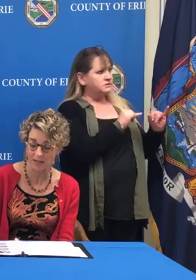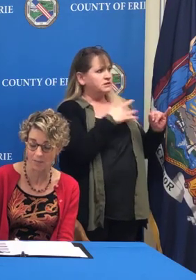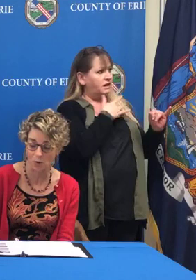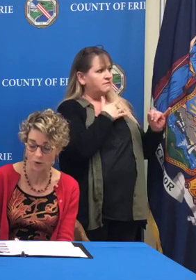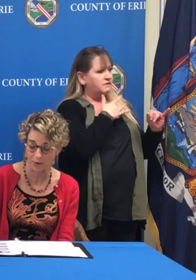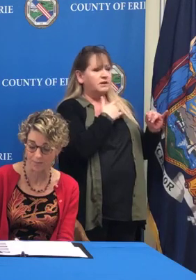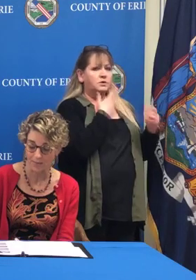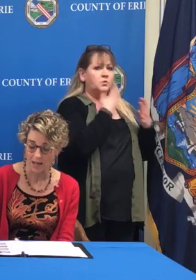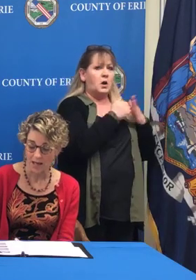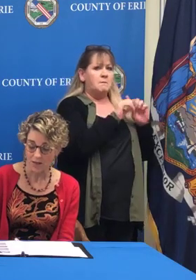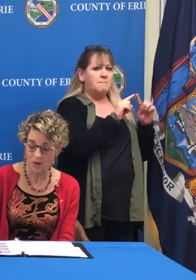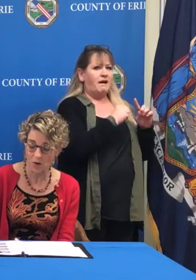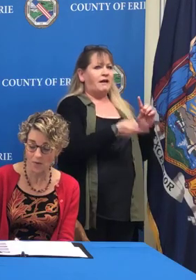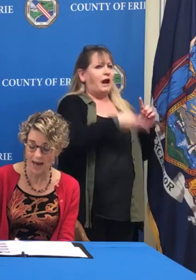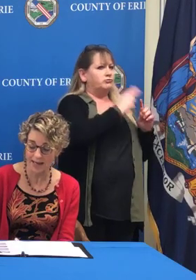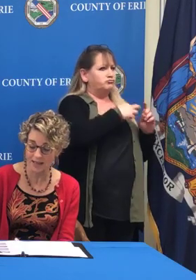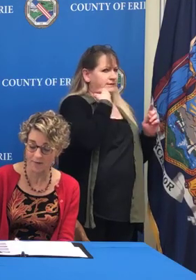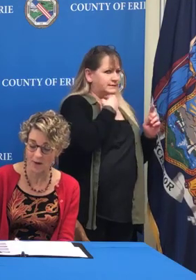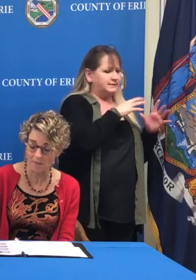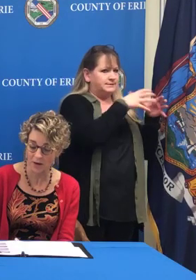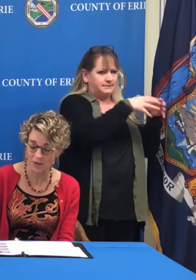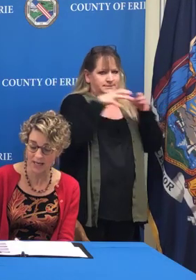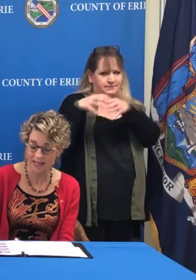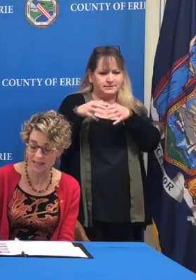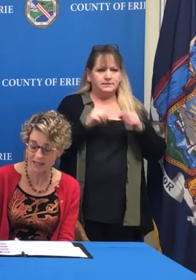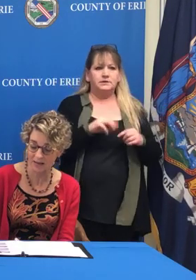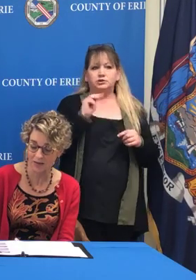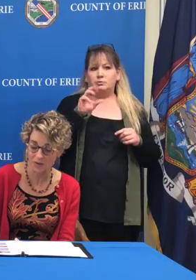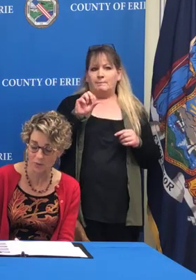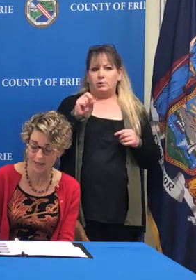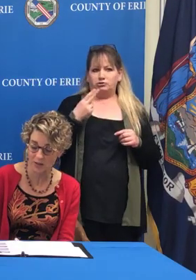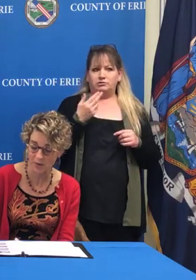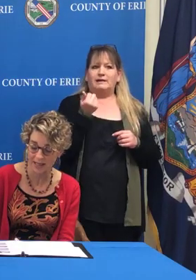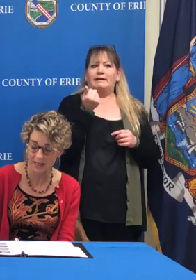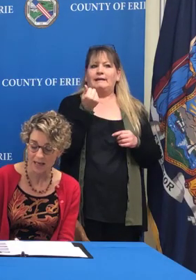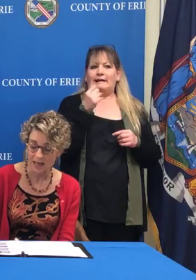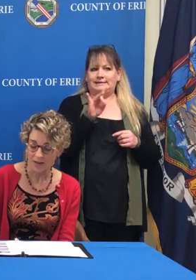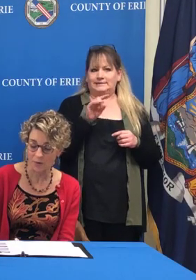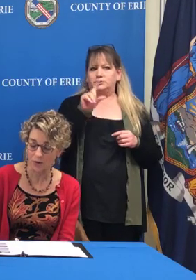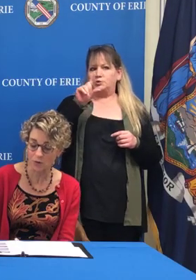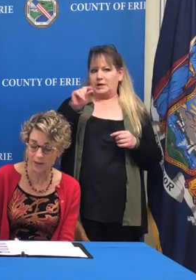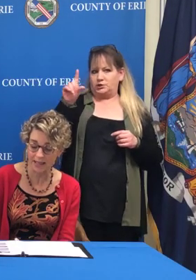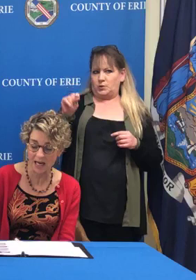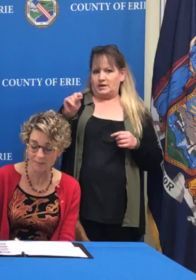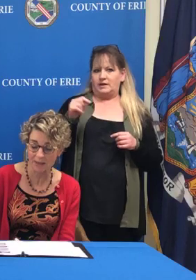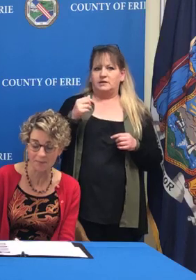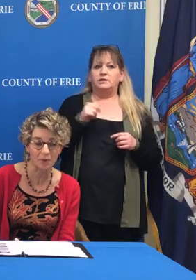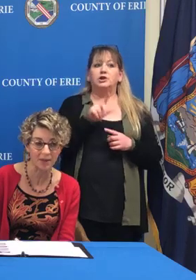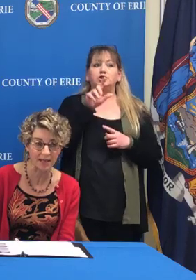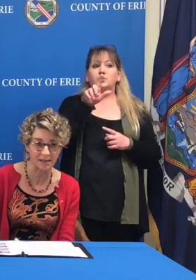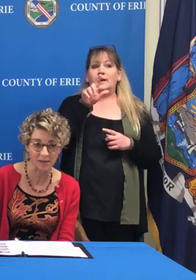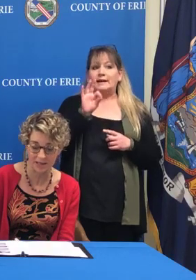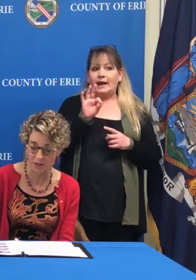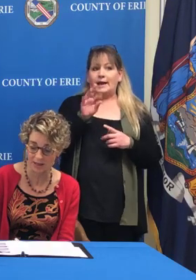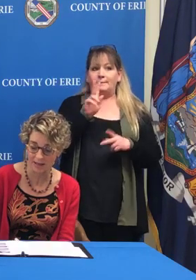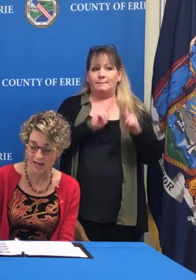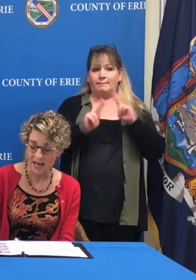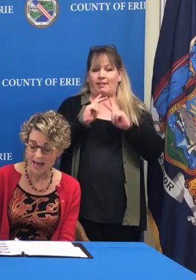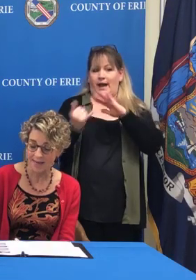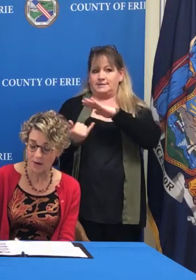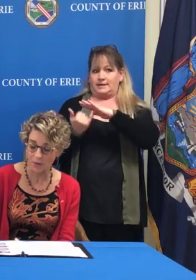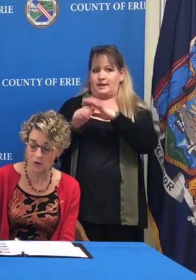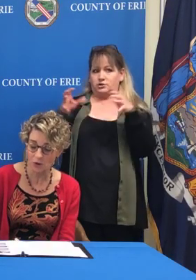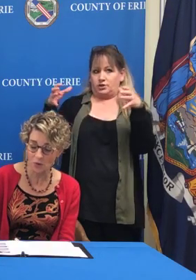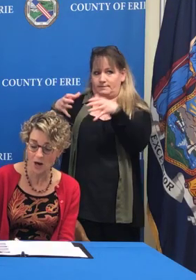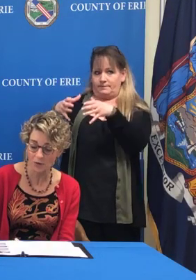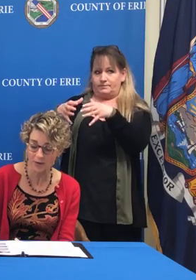high-risk exposure. So as of March 18th, 2020, there were 29 people in isolation,